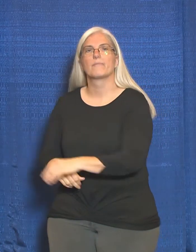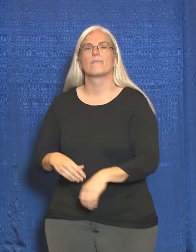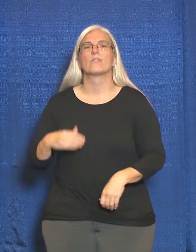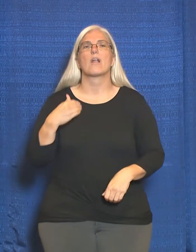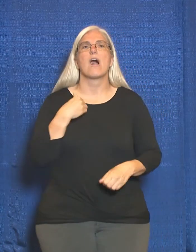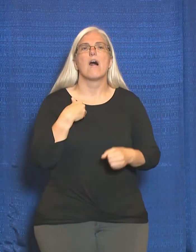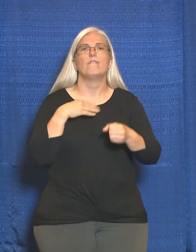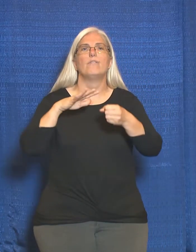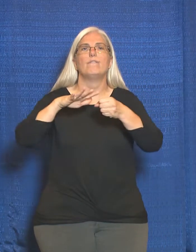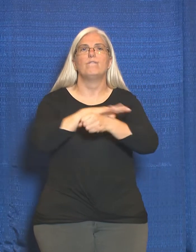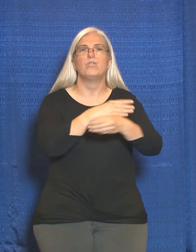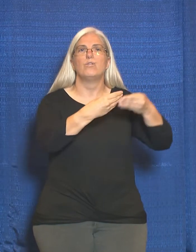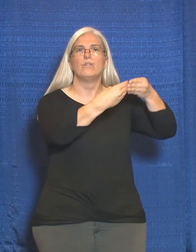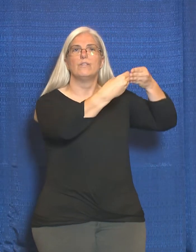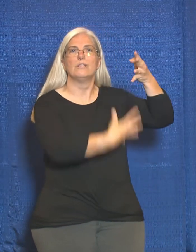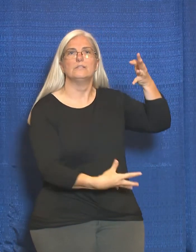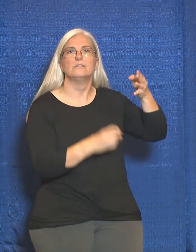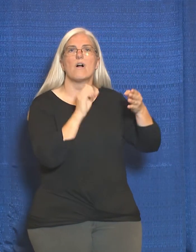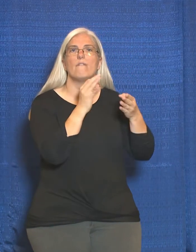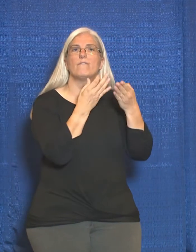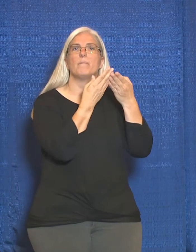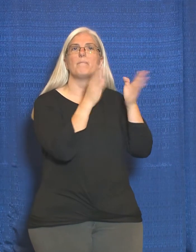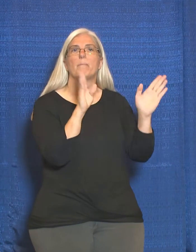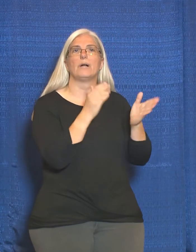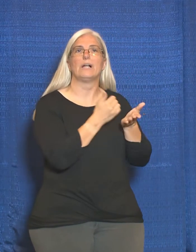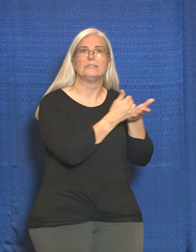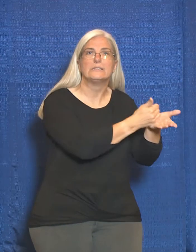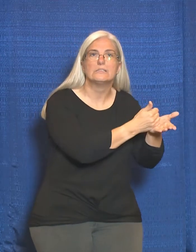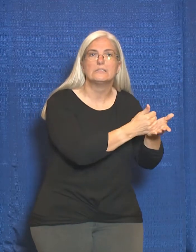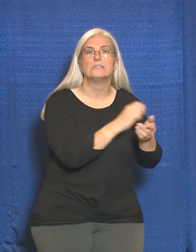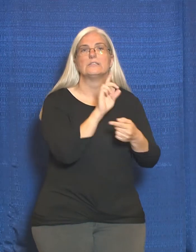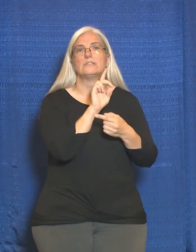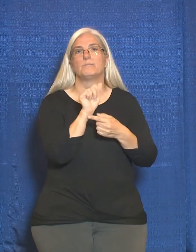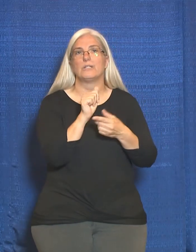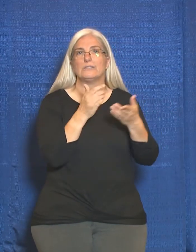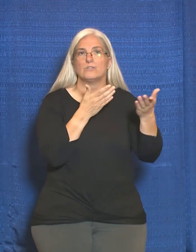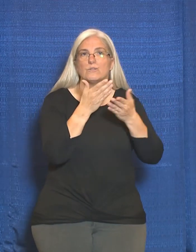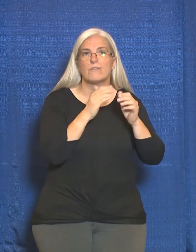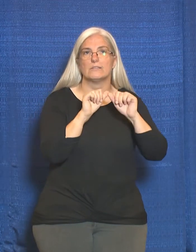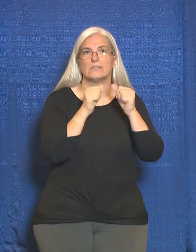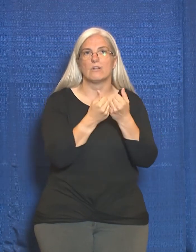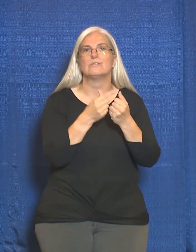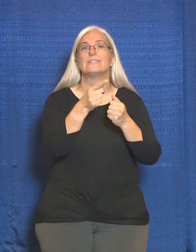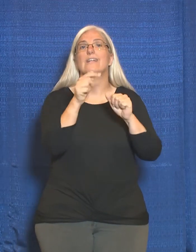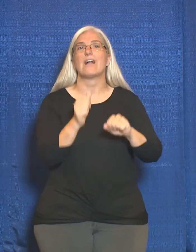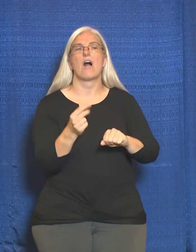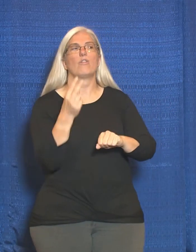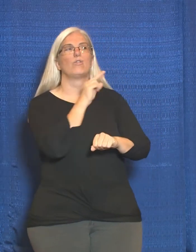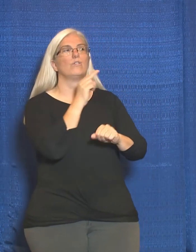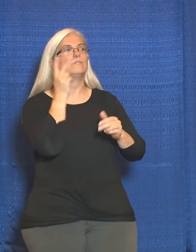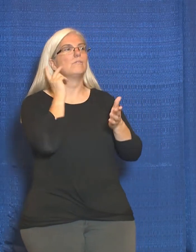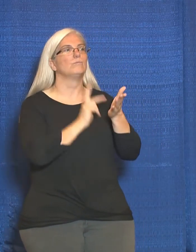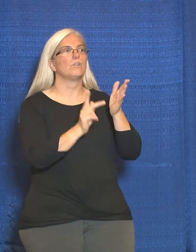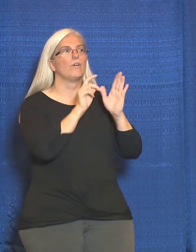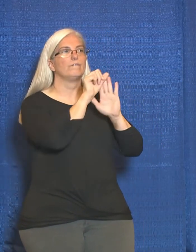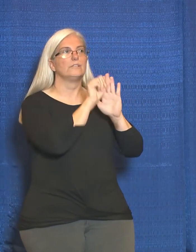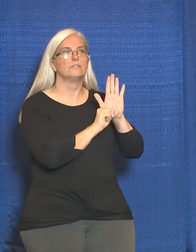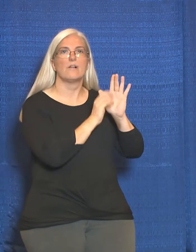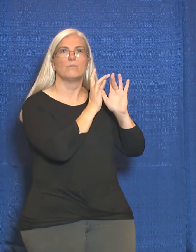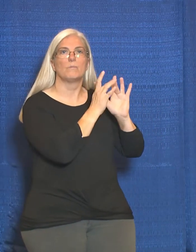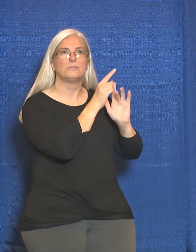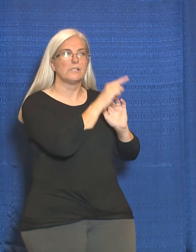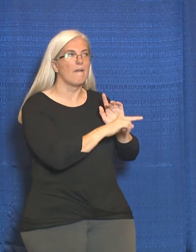State. A complete list of California's public assistance and disability services agencies can be